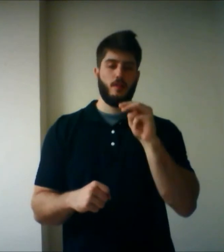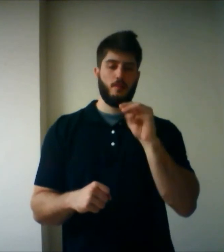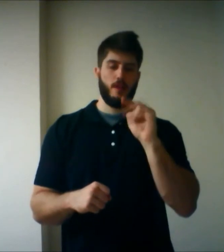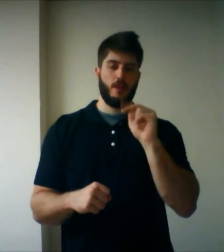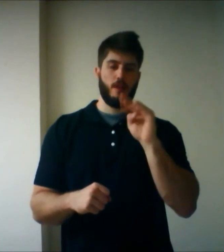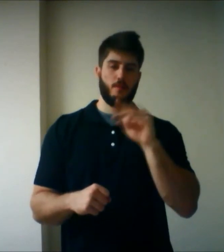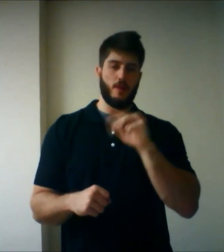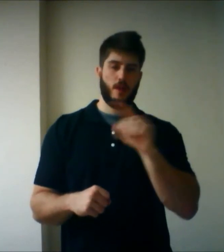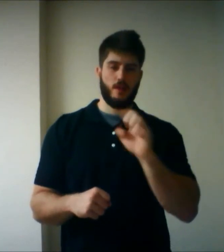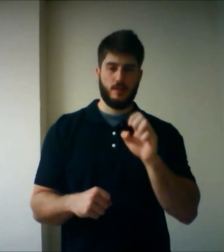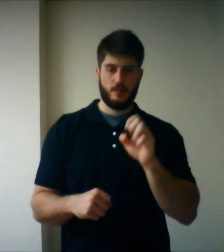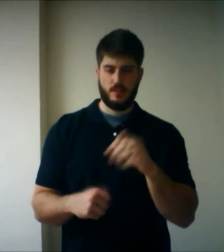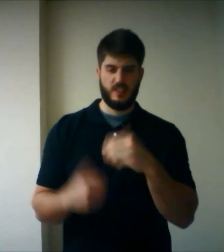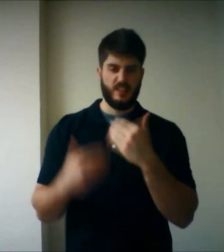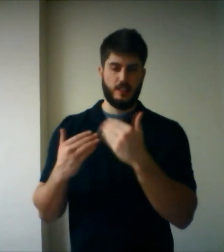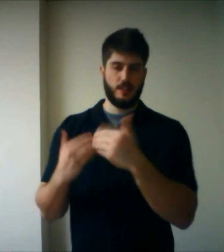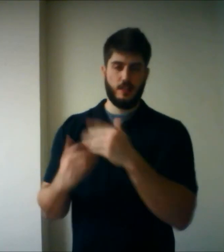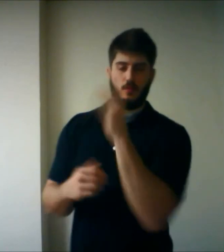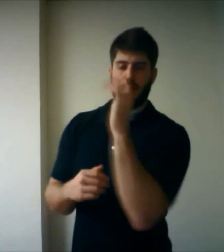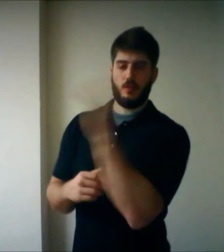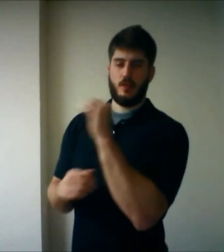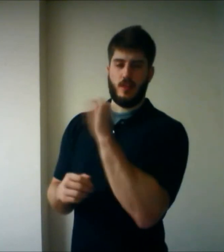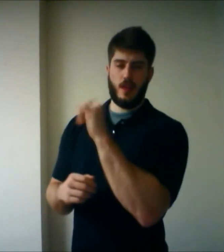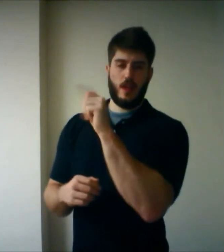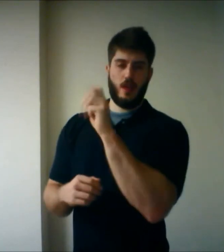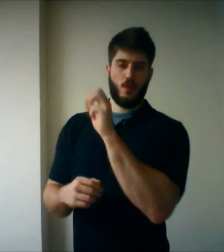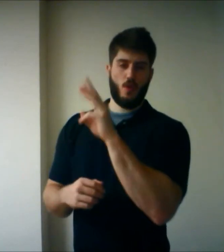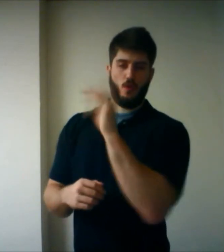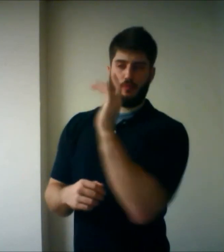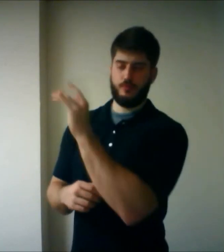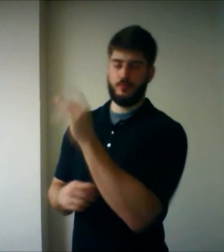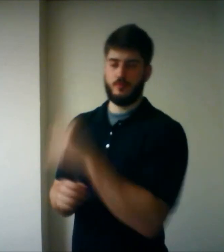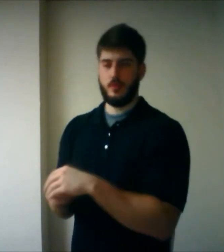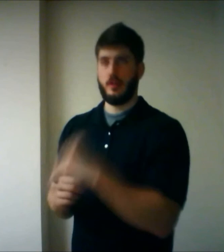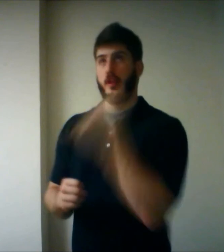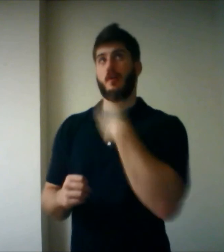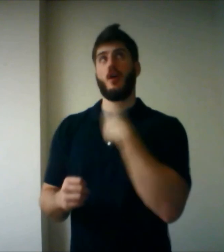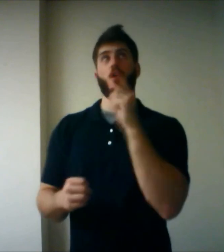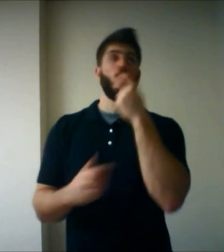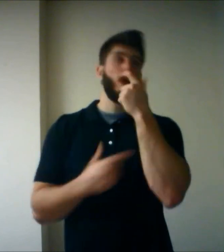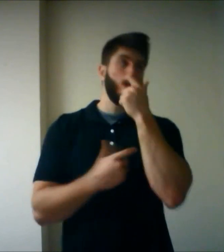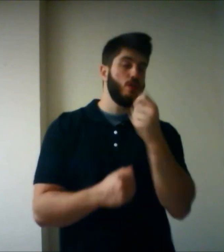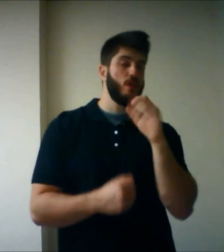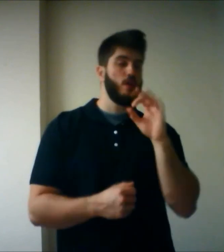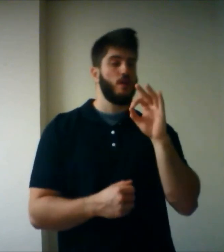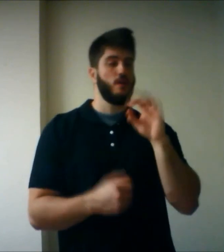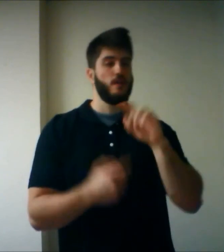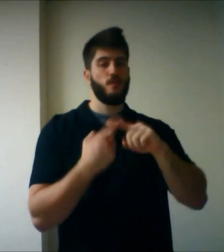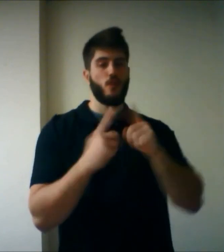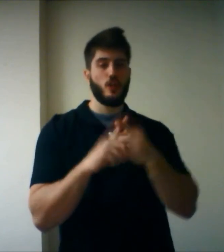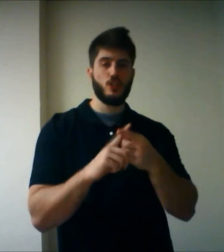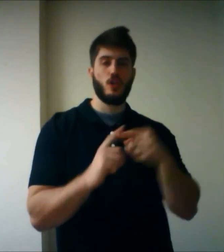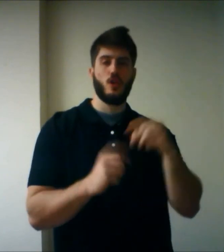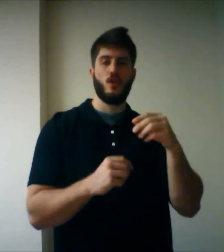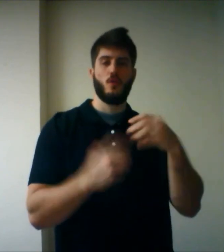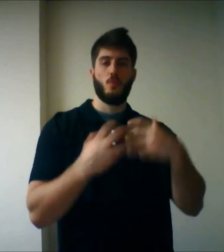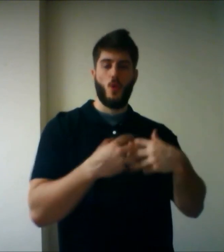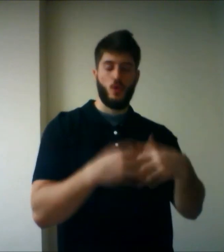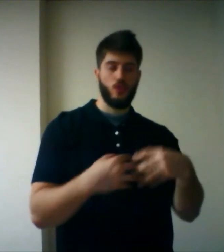pointing on the little arrow there. So if I was only interested in Friendship Motors, I could leave that open and close all of the others.